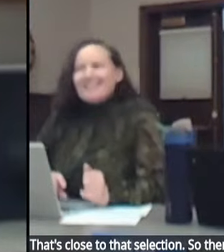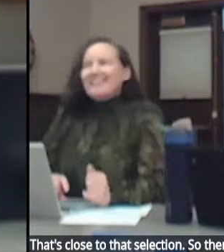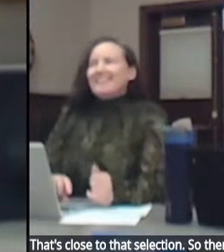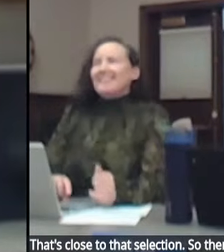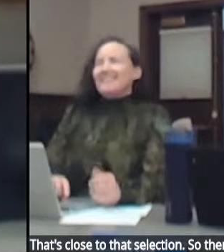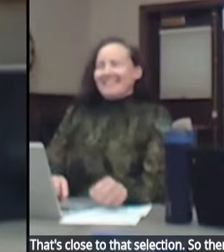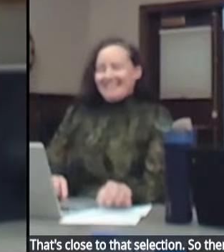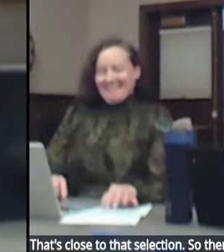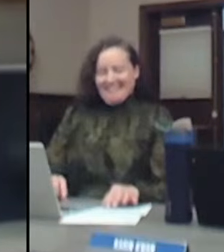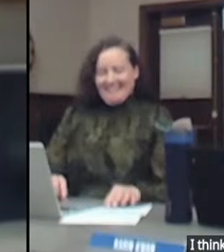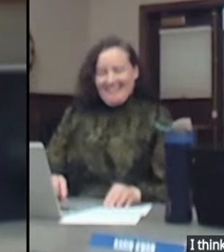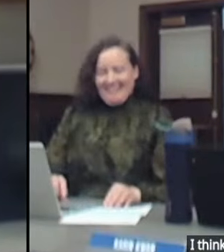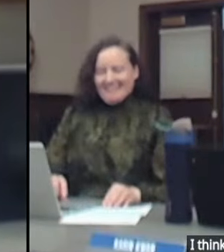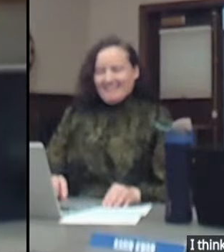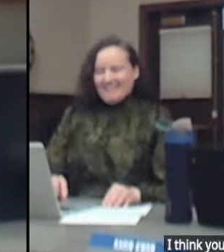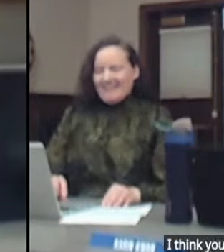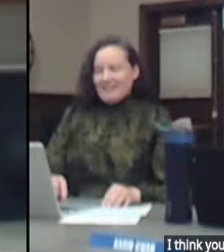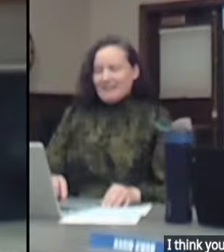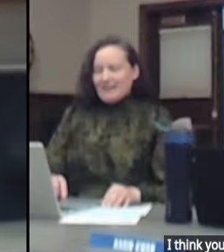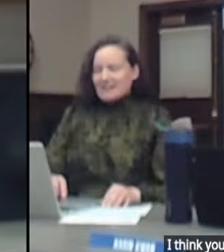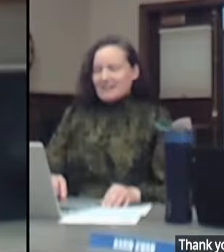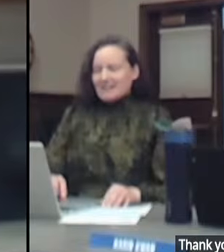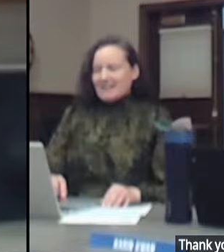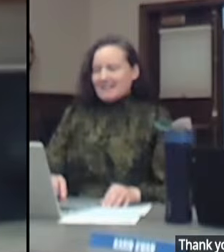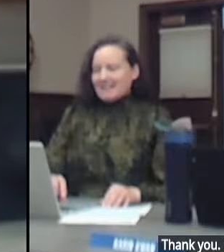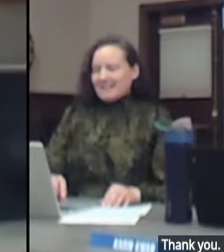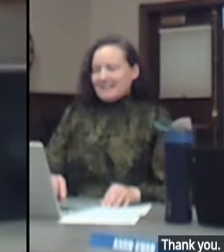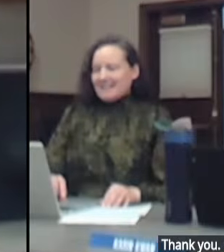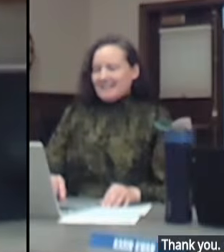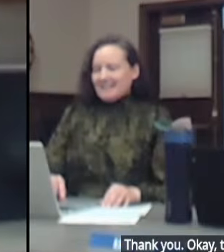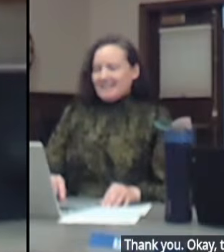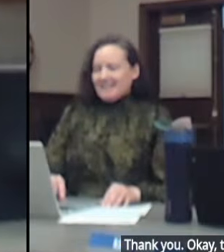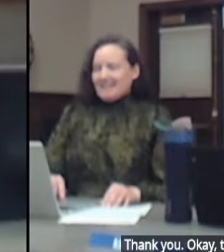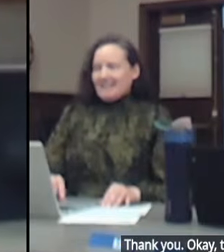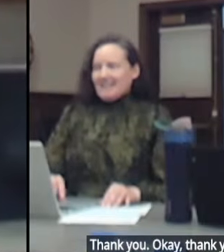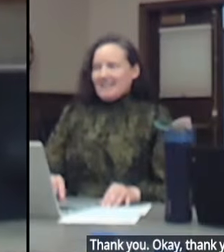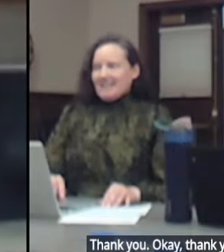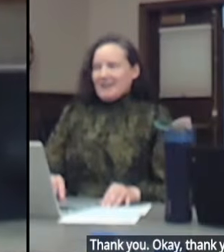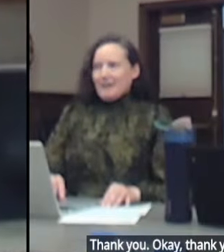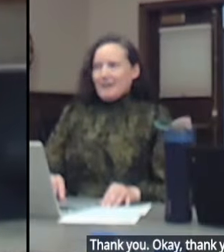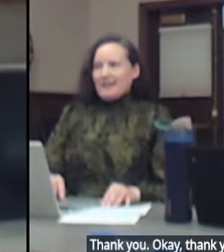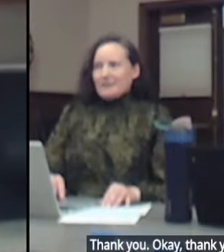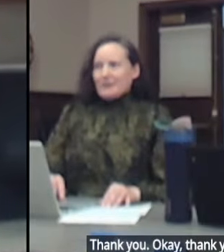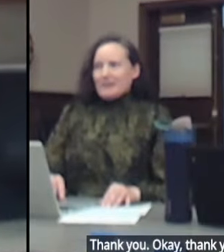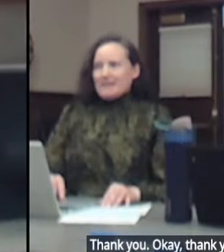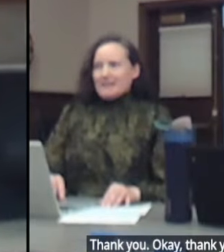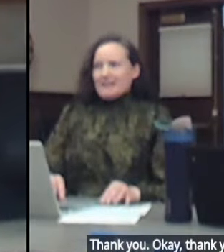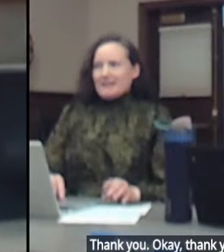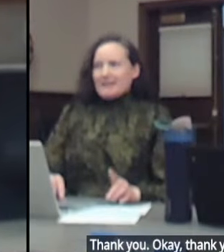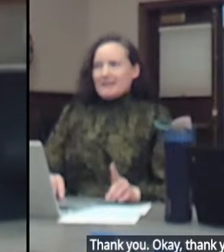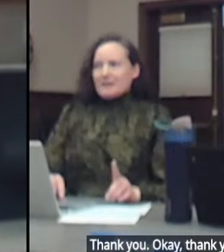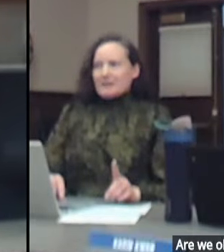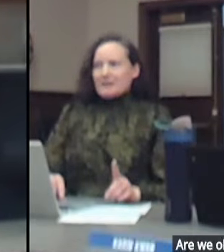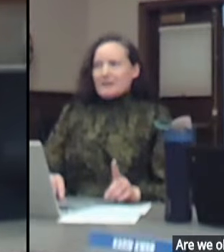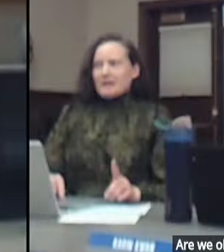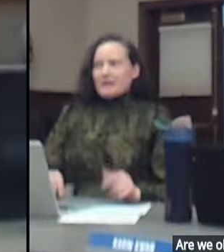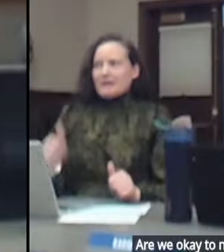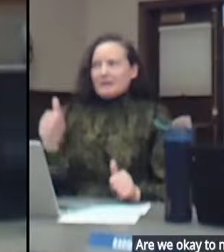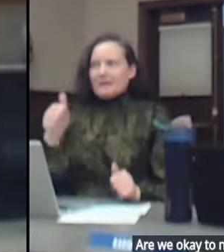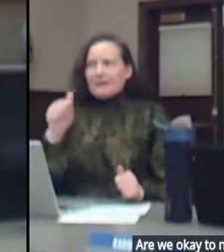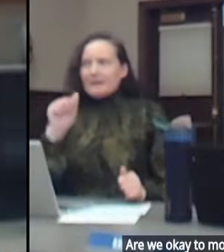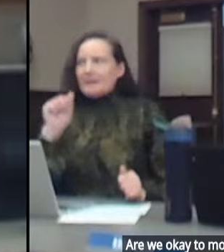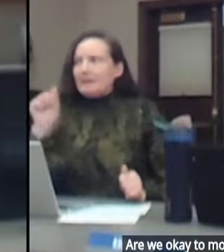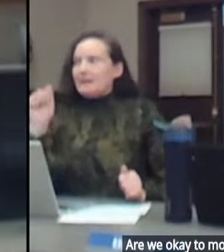Thank you, just, okay, thank you for catching on. Are we okay to move on to the question